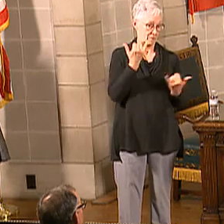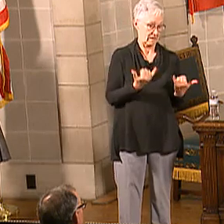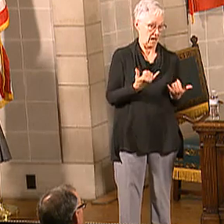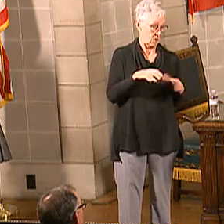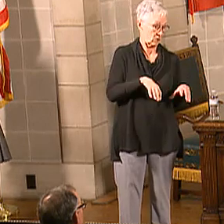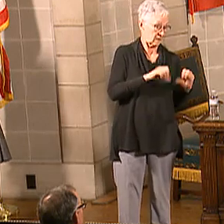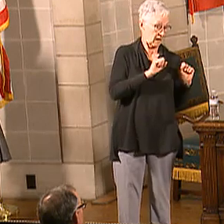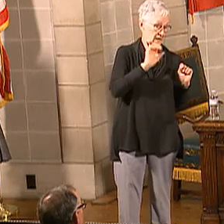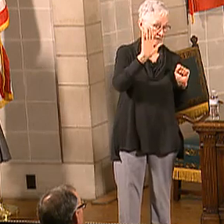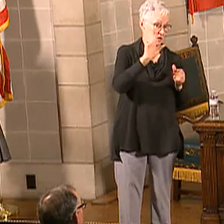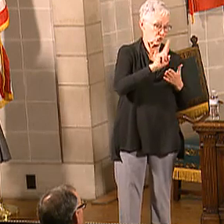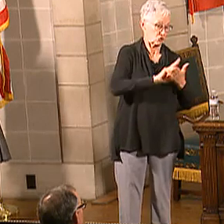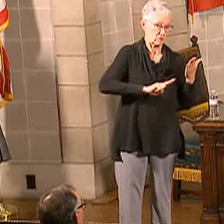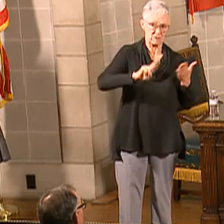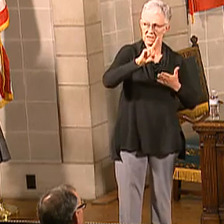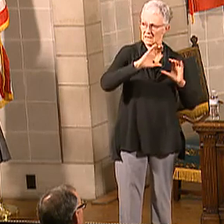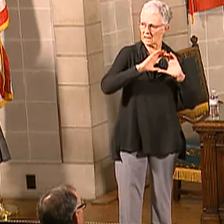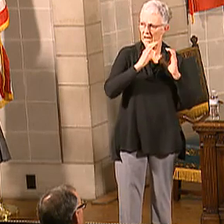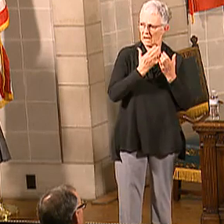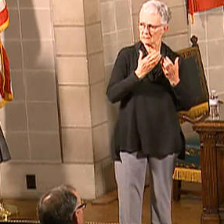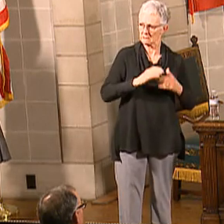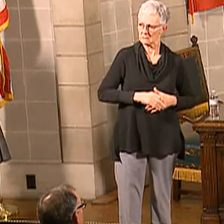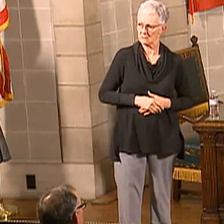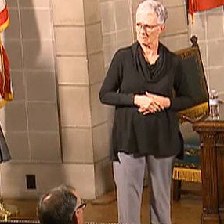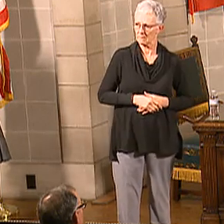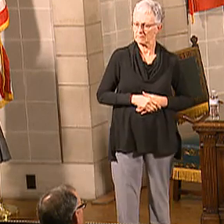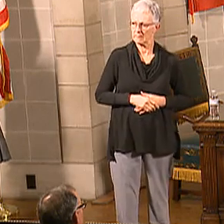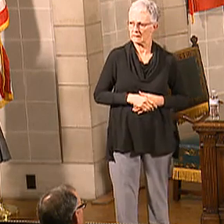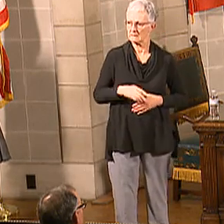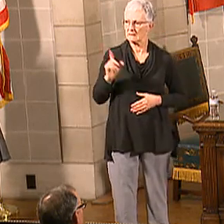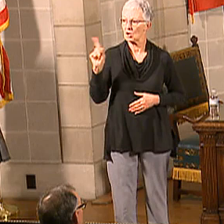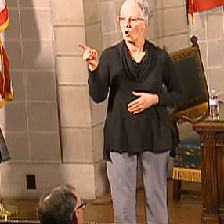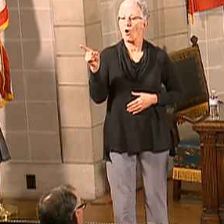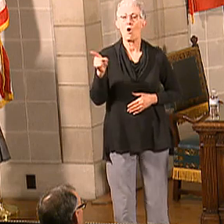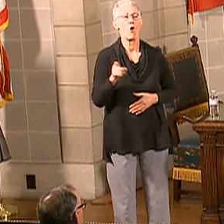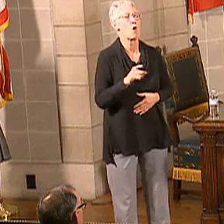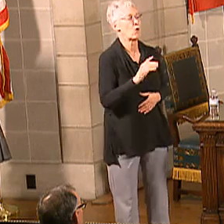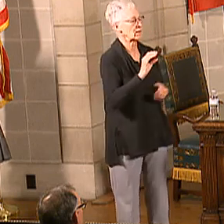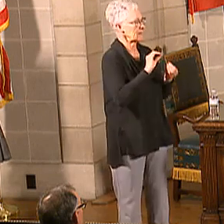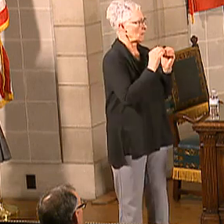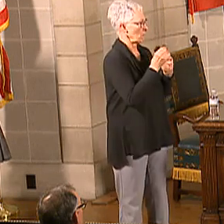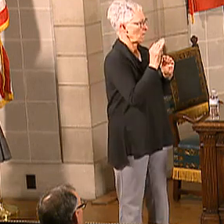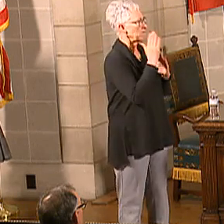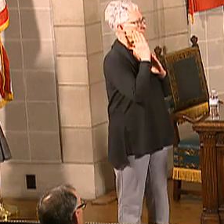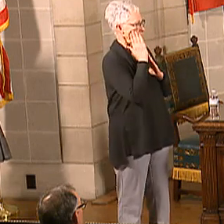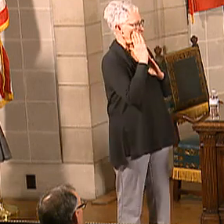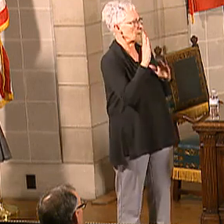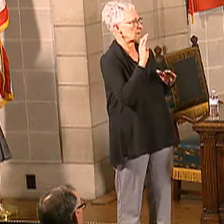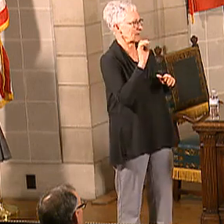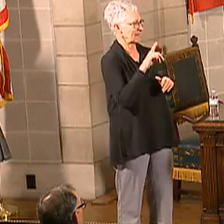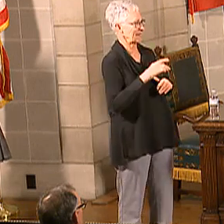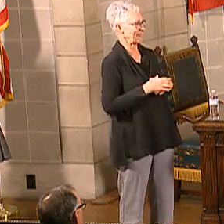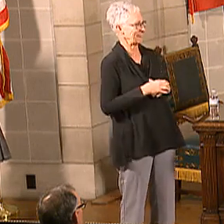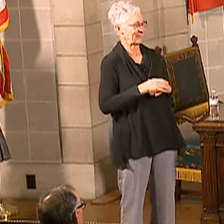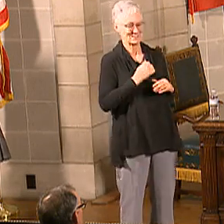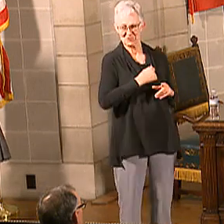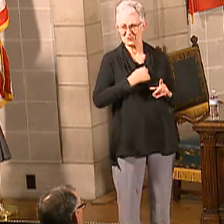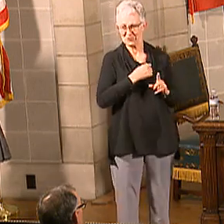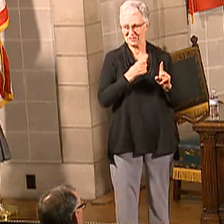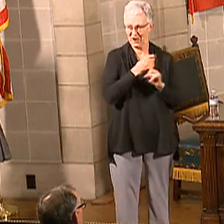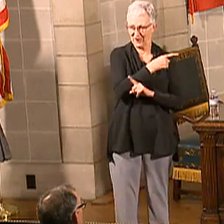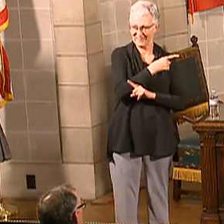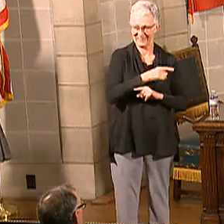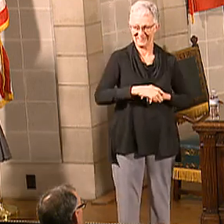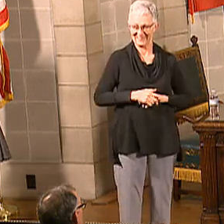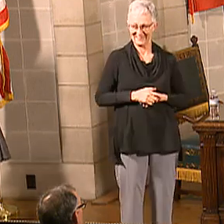Anything else? I think he was referring to the beds that were contracted. Oh, with regard to the beds. Okay, so, sorry, I thought he meant